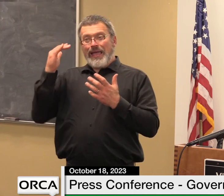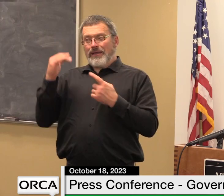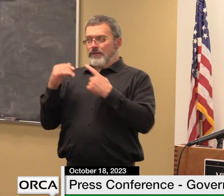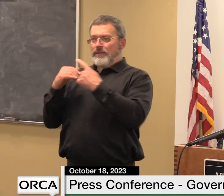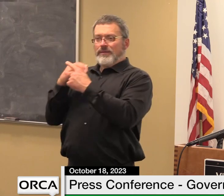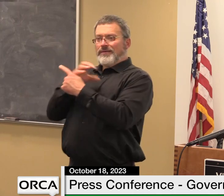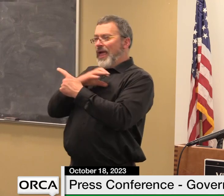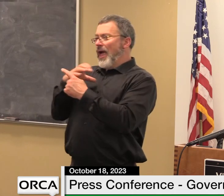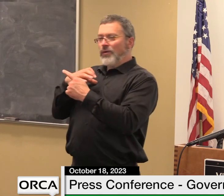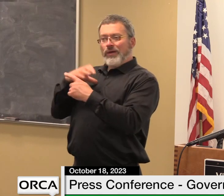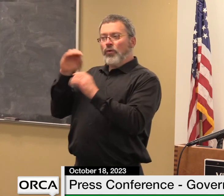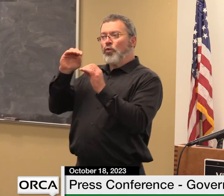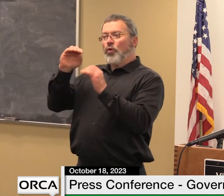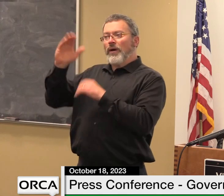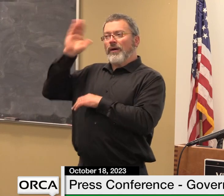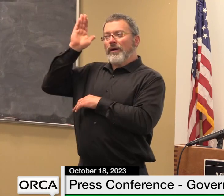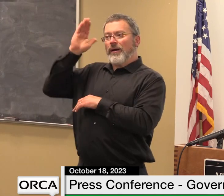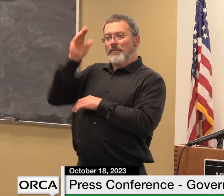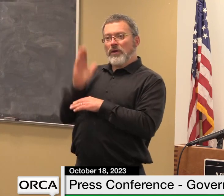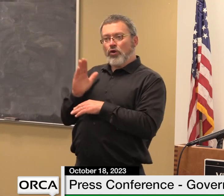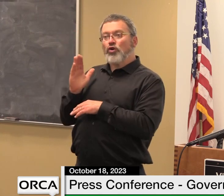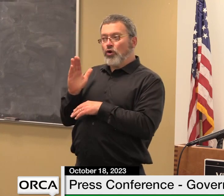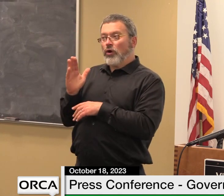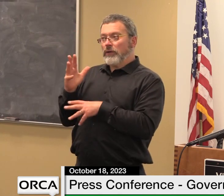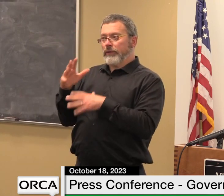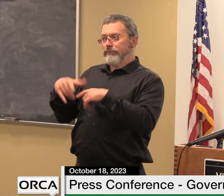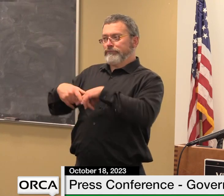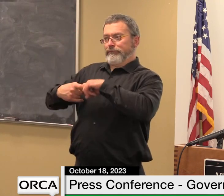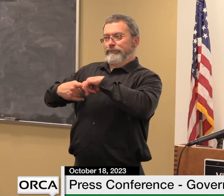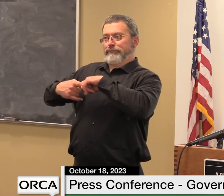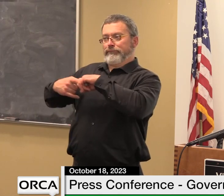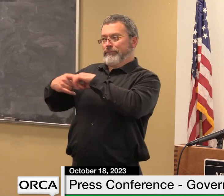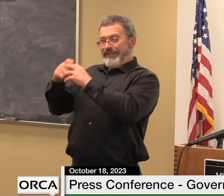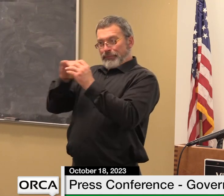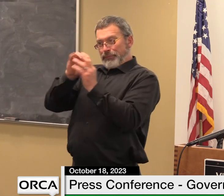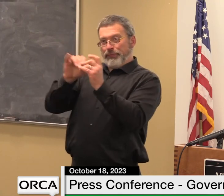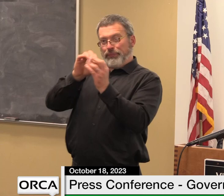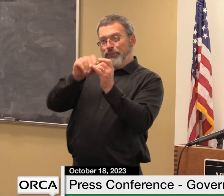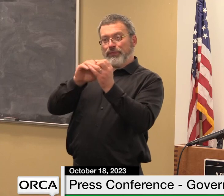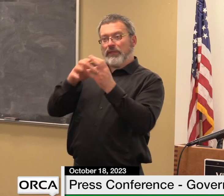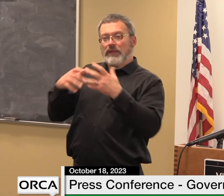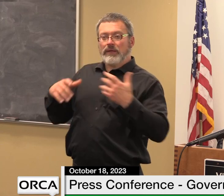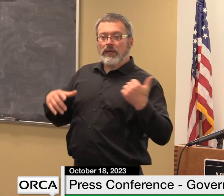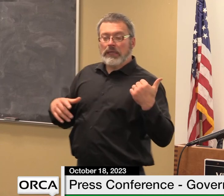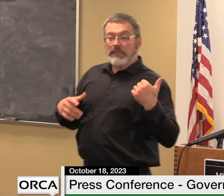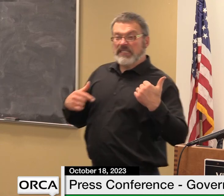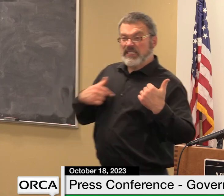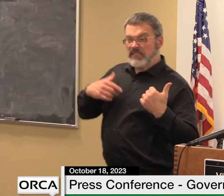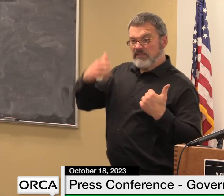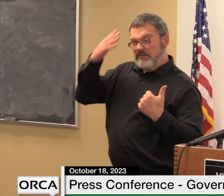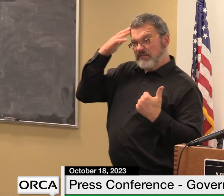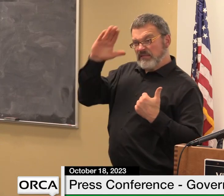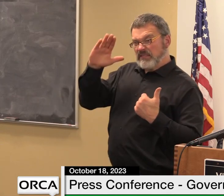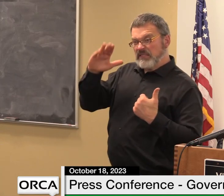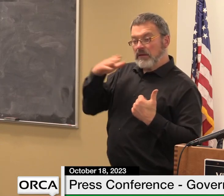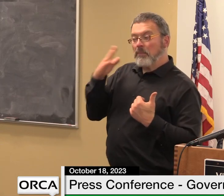having a speaker? I'm not aware of any, but maybe Secretary Tebbets can answer that.